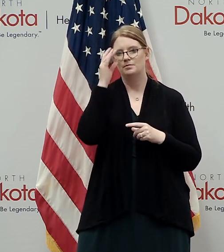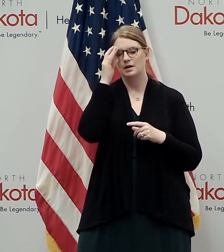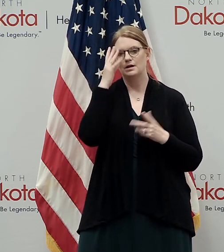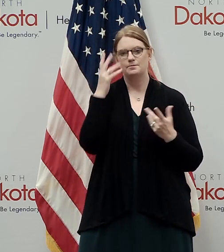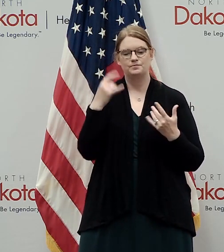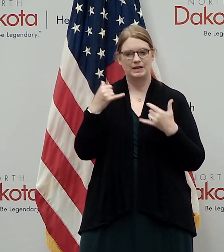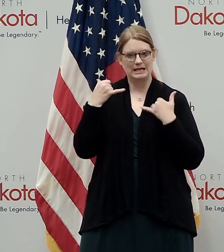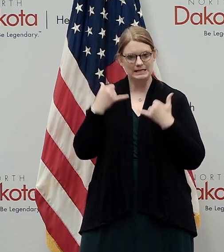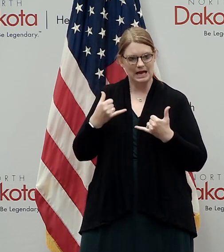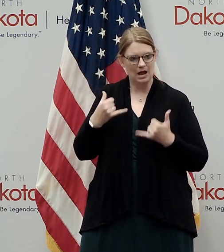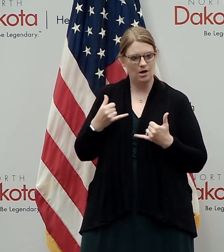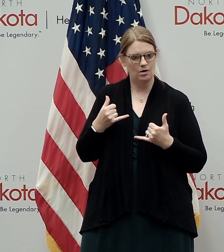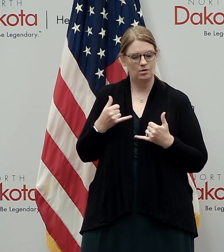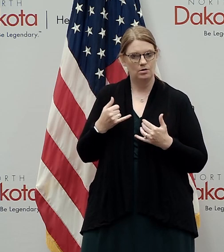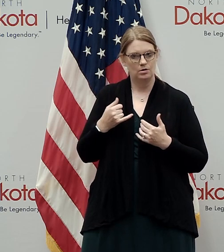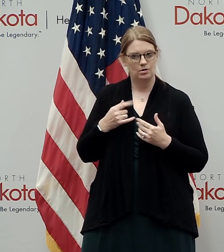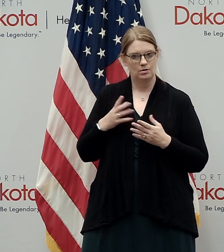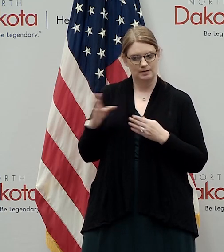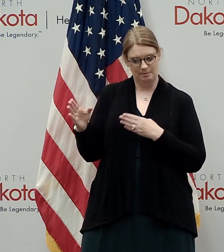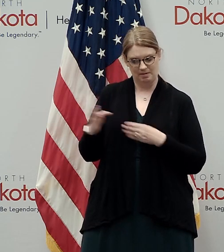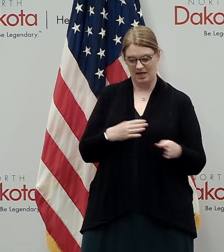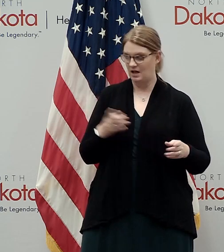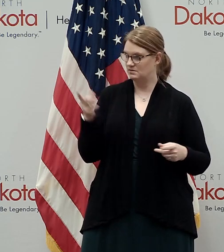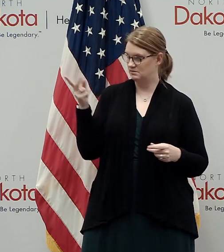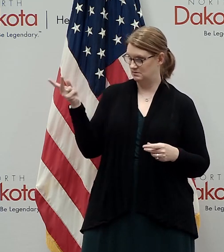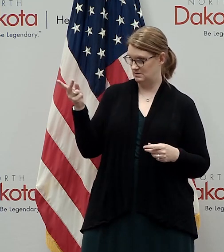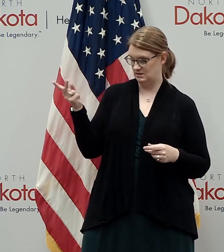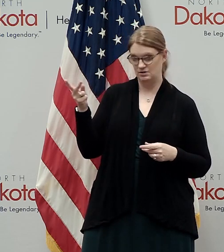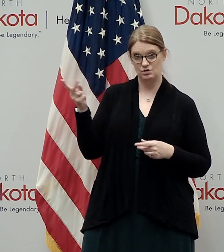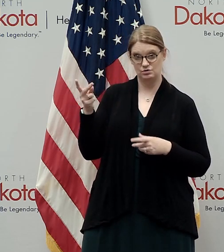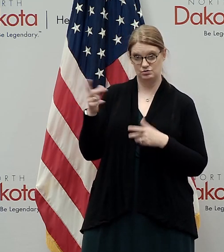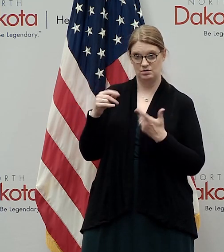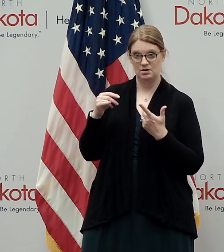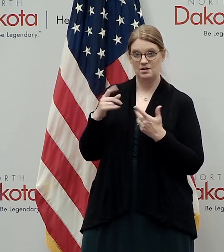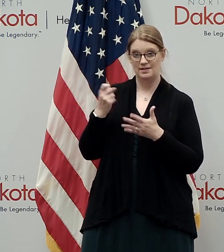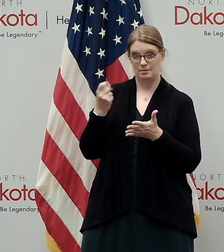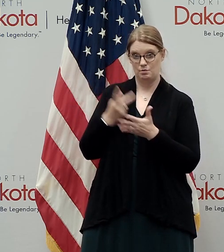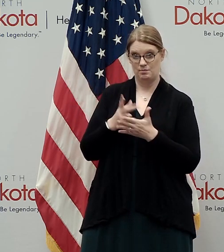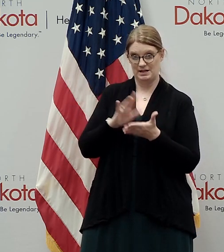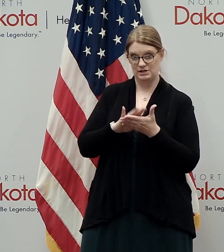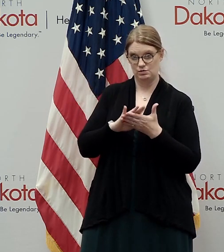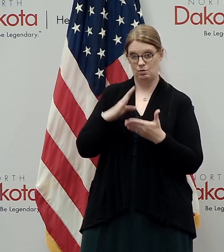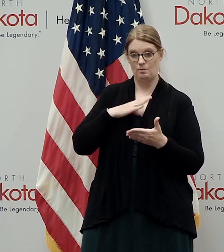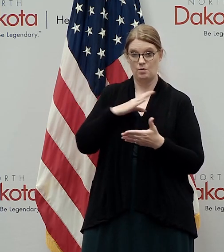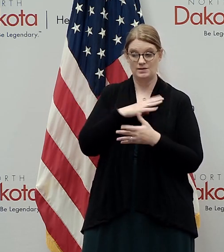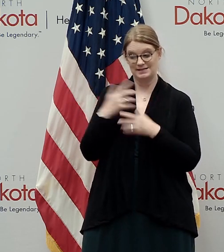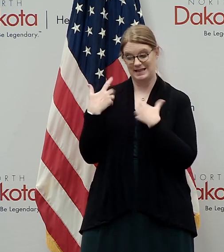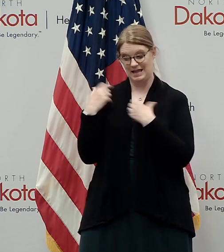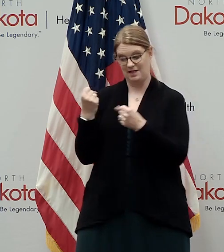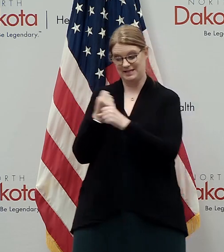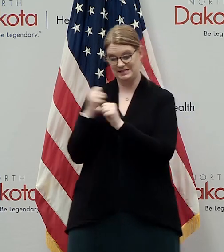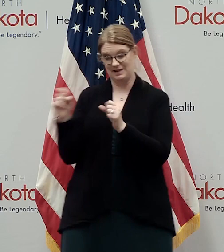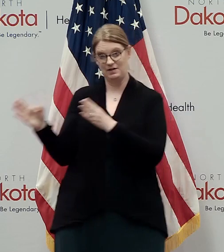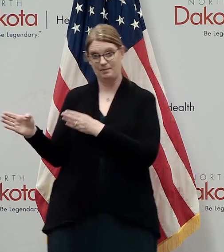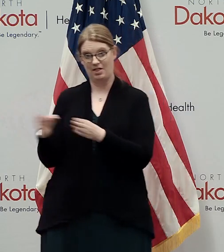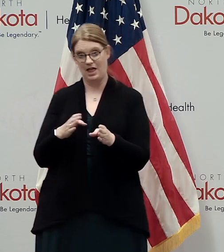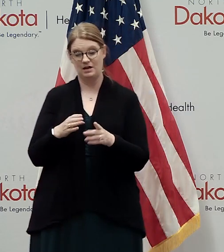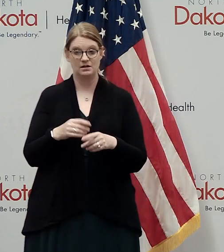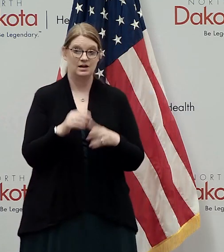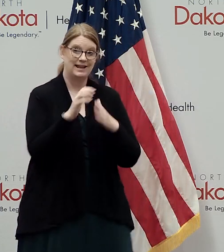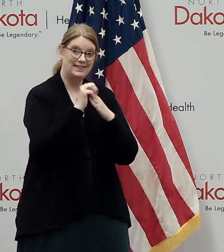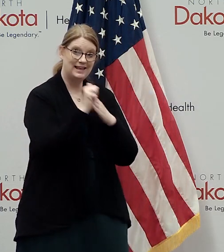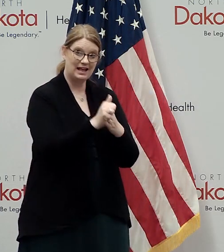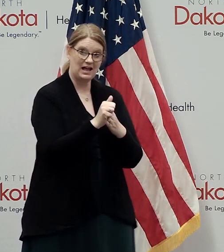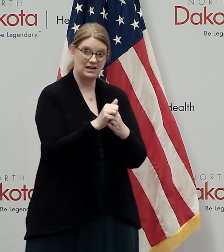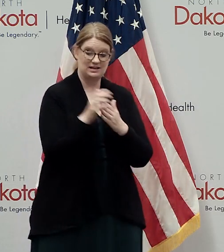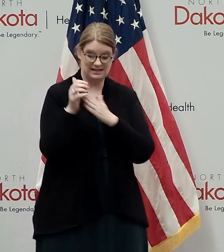now, as the 2 plans that the superintendent talked about that need to be approved by the school boards, the health and safety plan and the guidelines